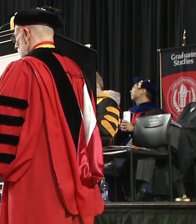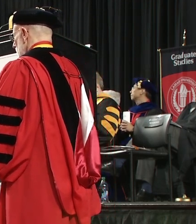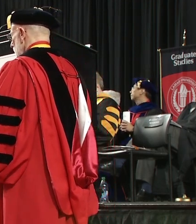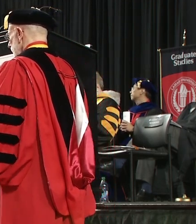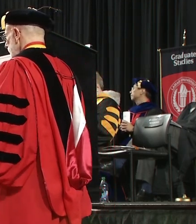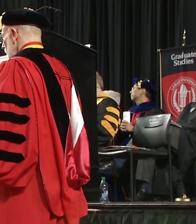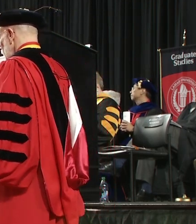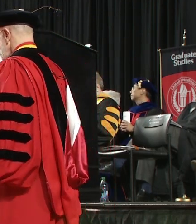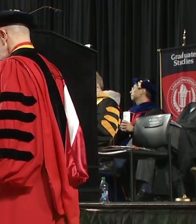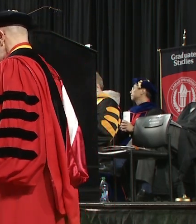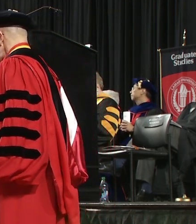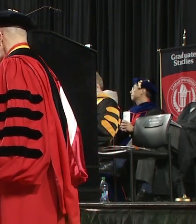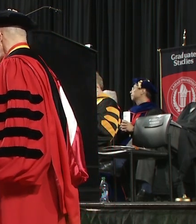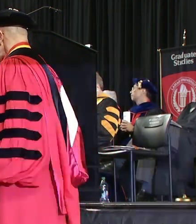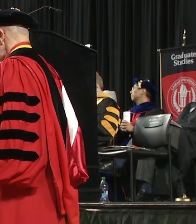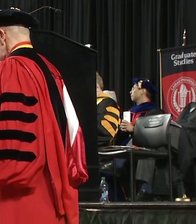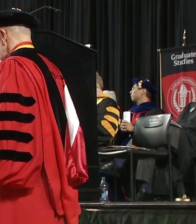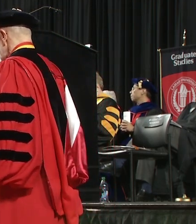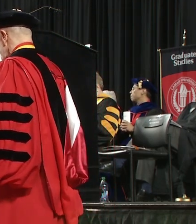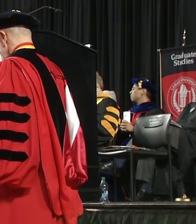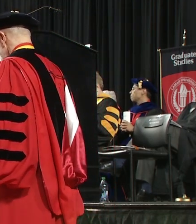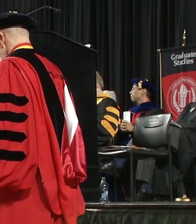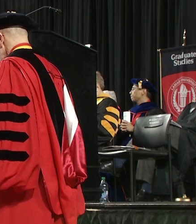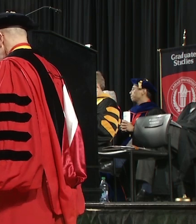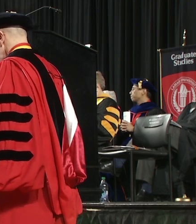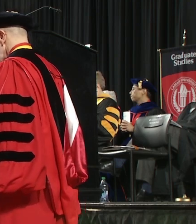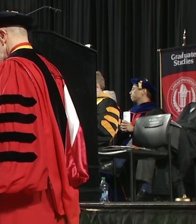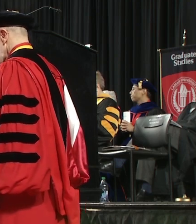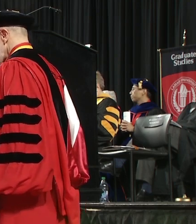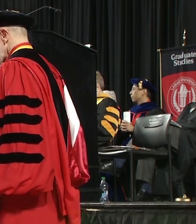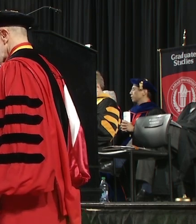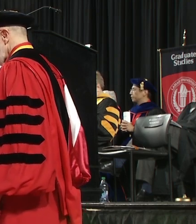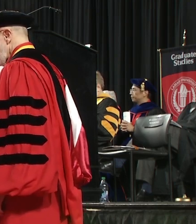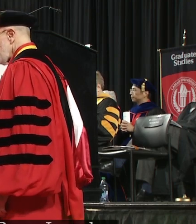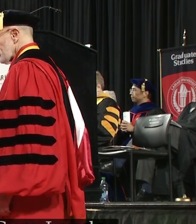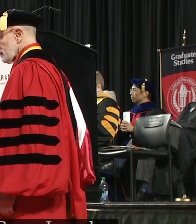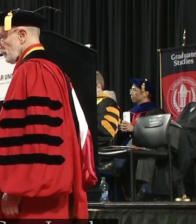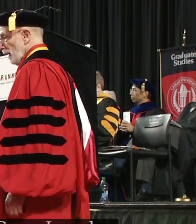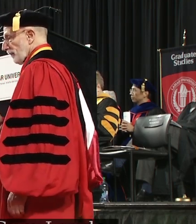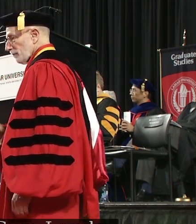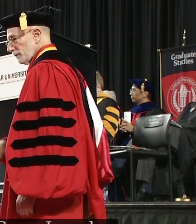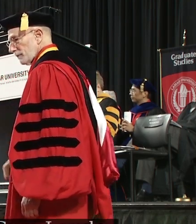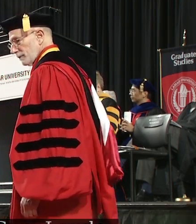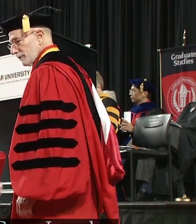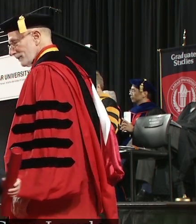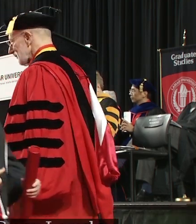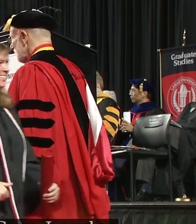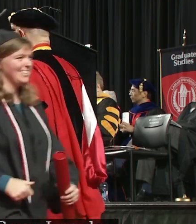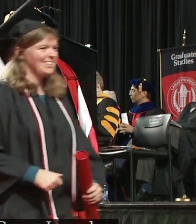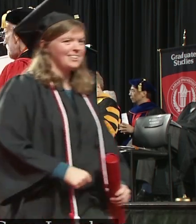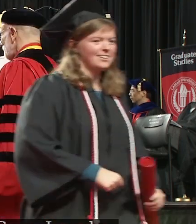Graduating summa cum laude, Carly Elizabeth Duplant.